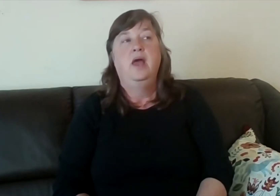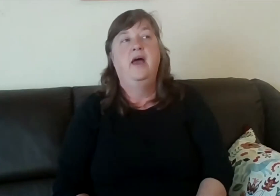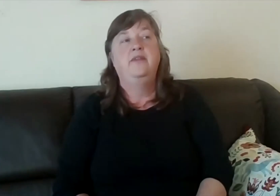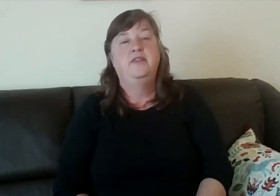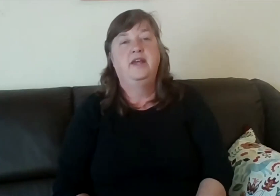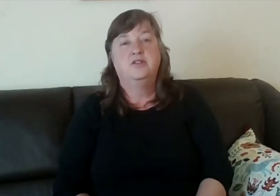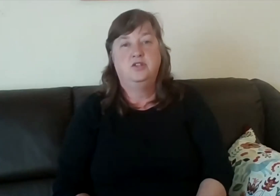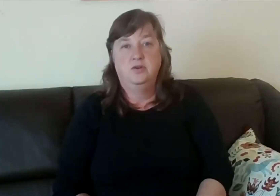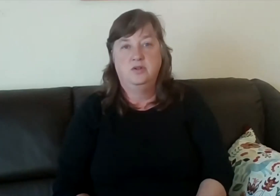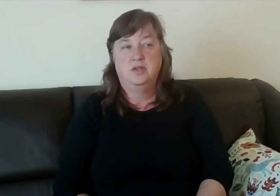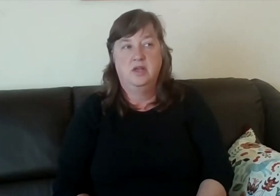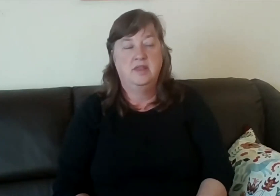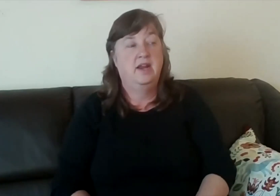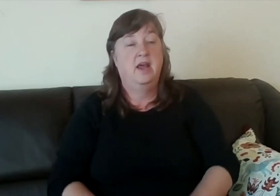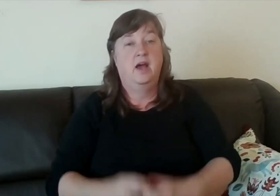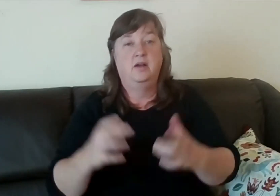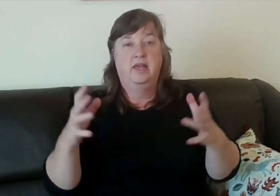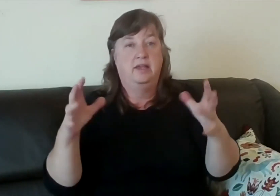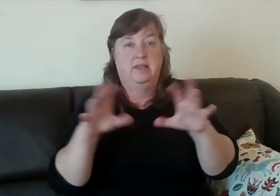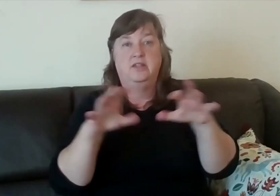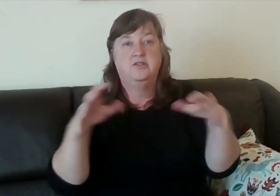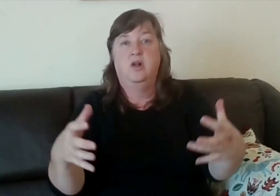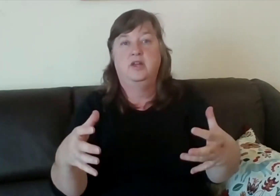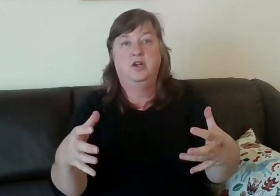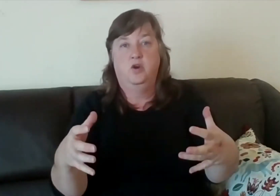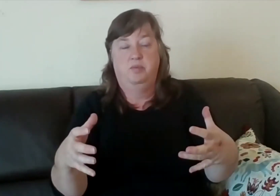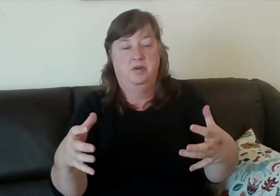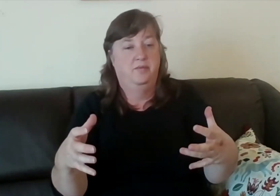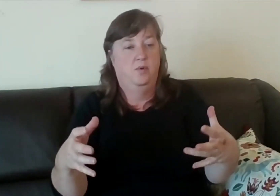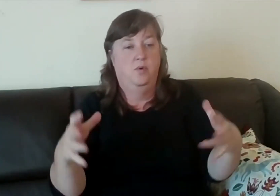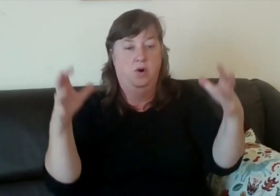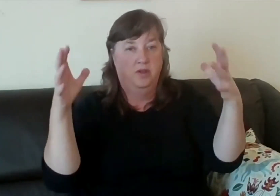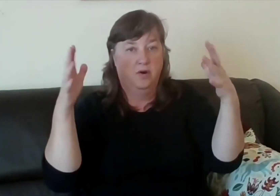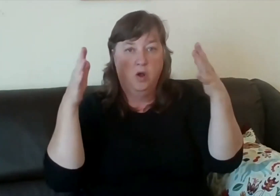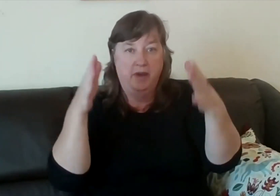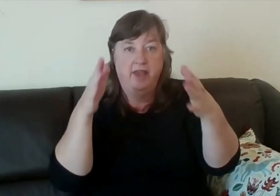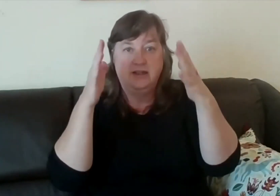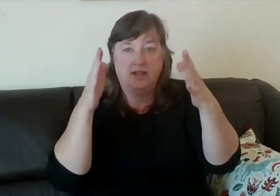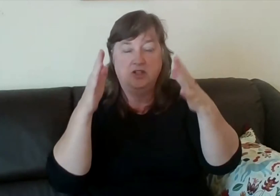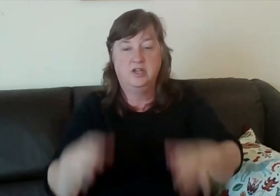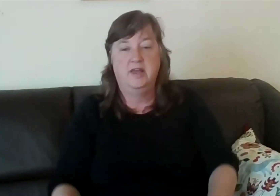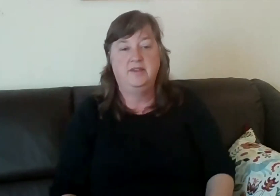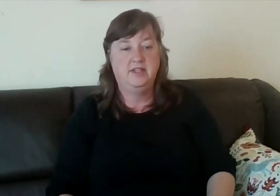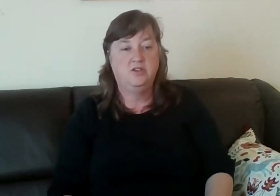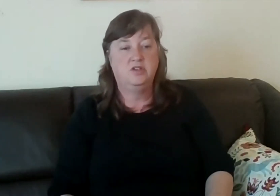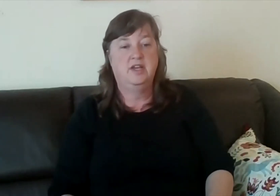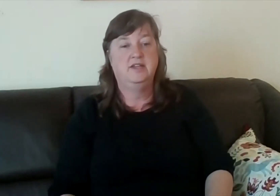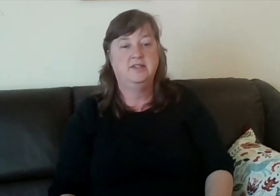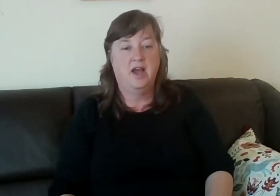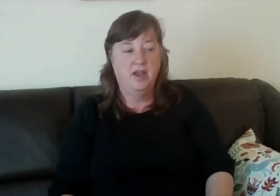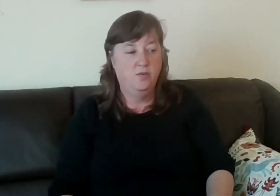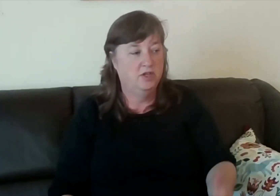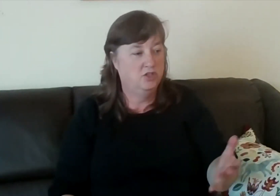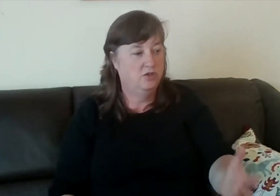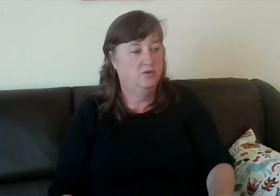and then that student, like kids are all in a group, or they're all paying attention, and the teacher says, I want you